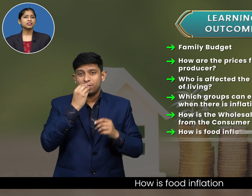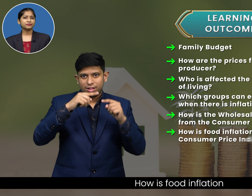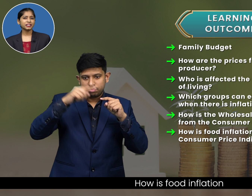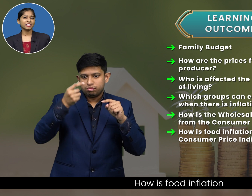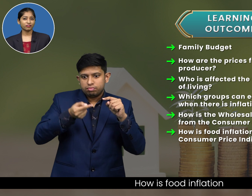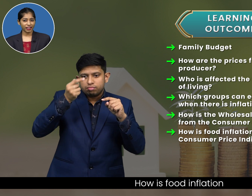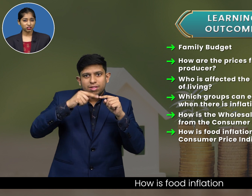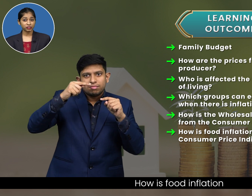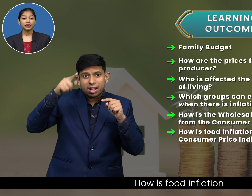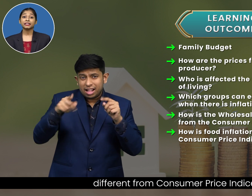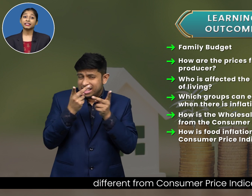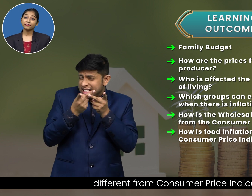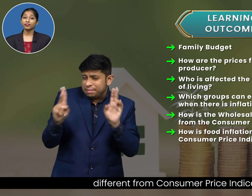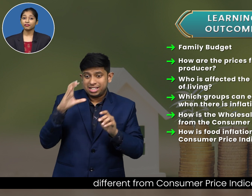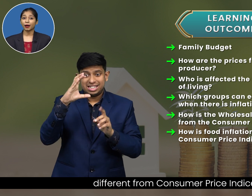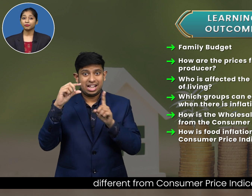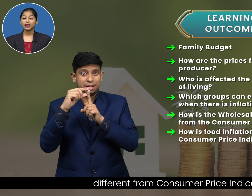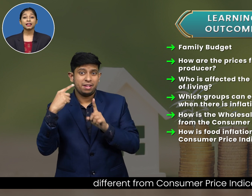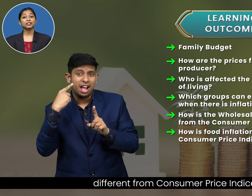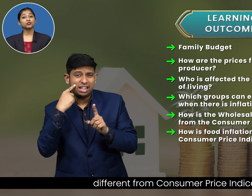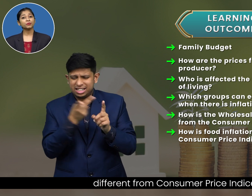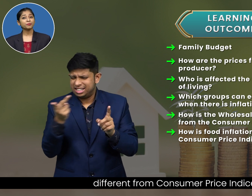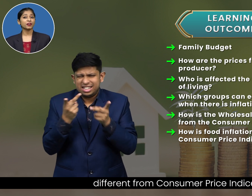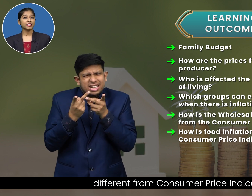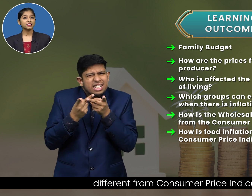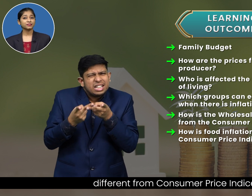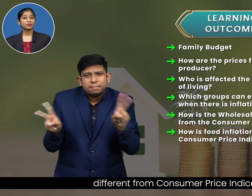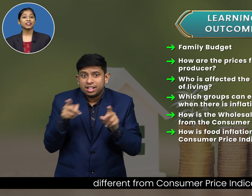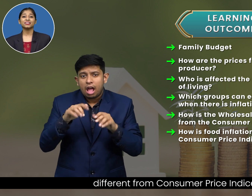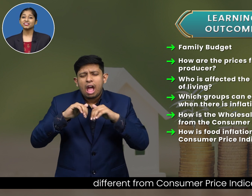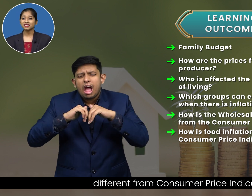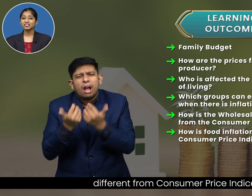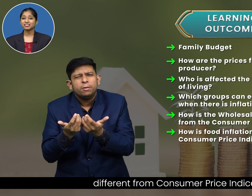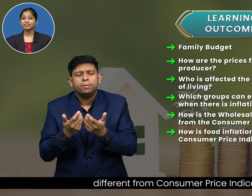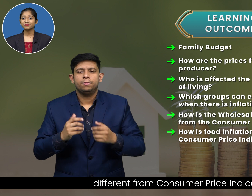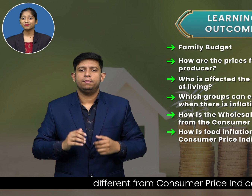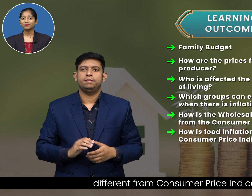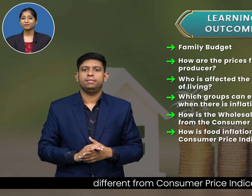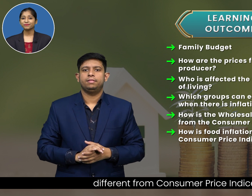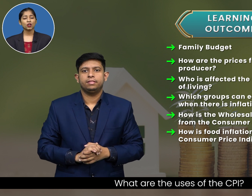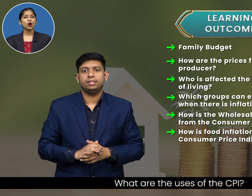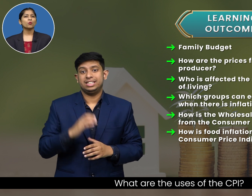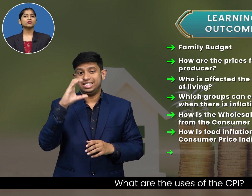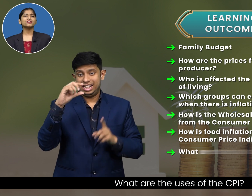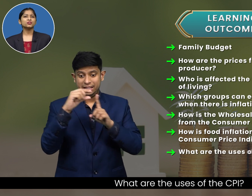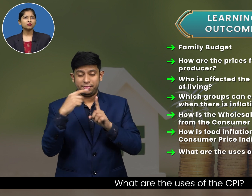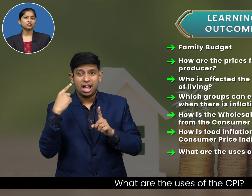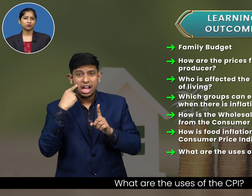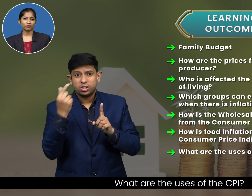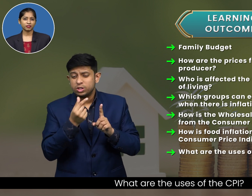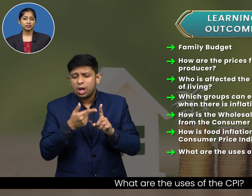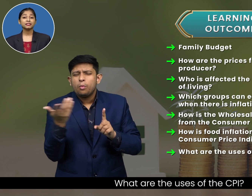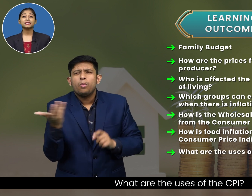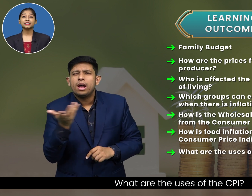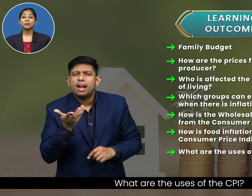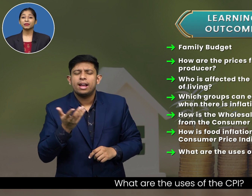How is food inflation different from consumer price indices? What are the uses